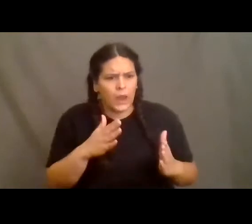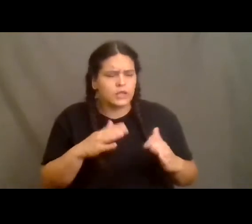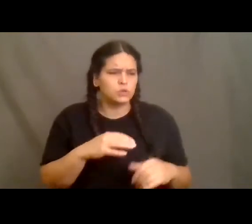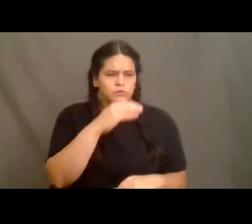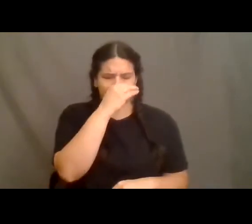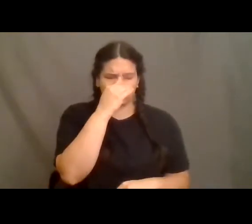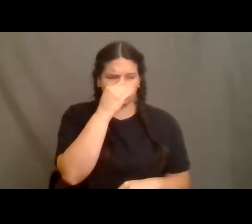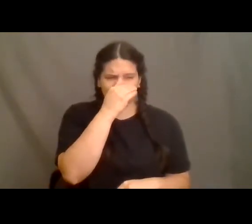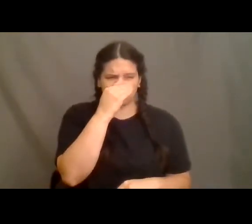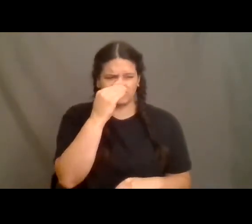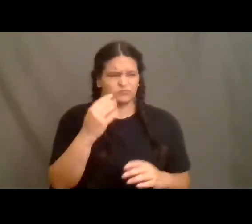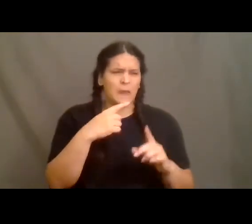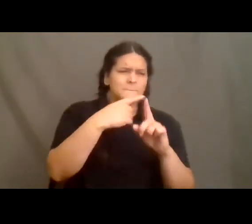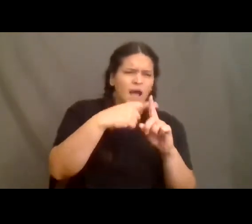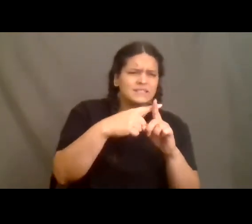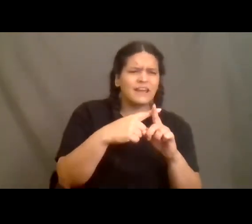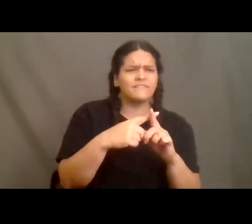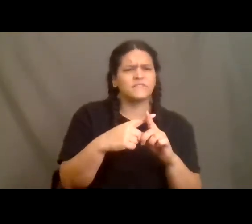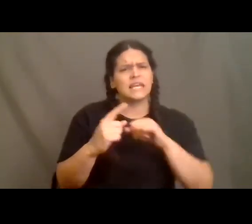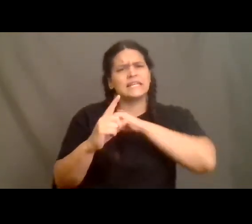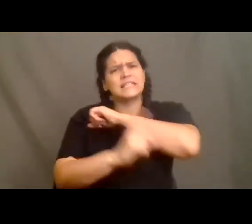about positive disciplining? How do I,